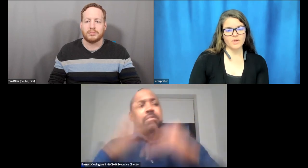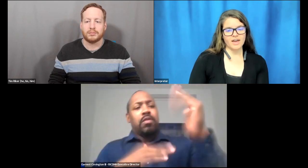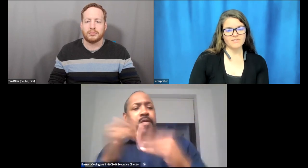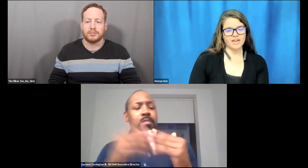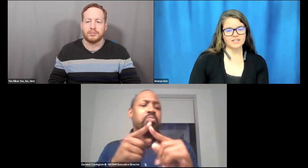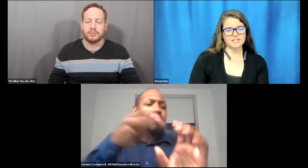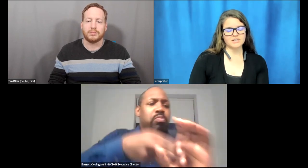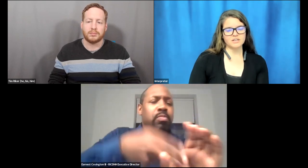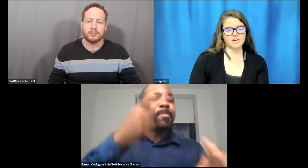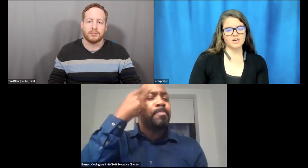have that